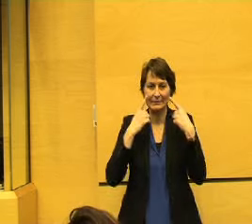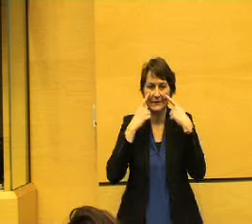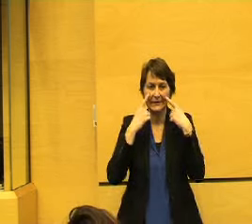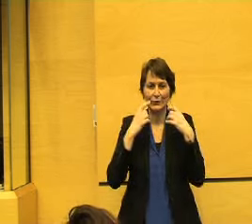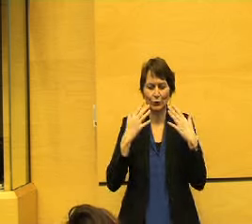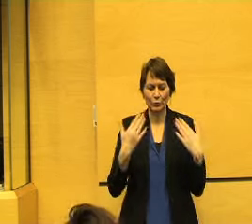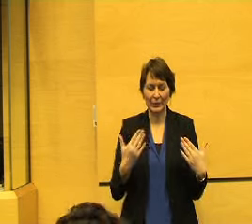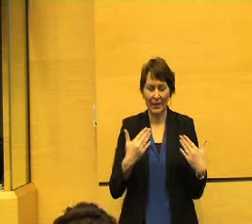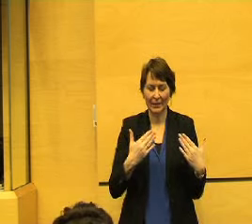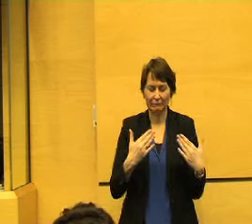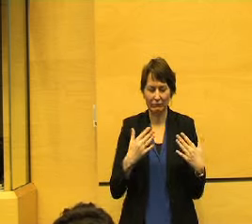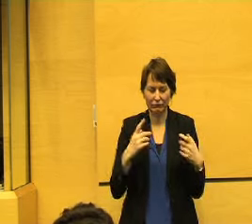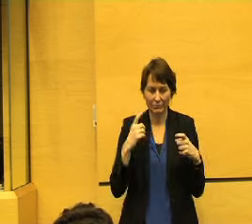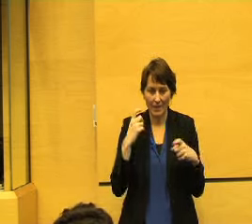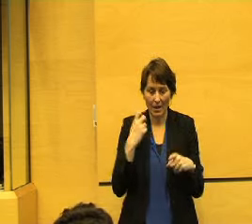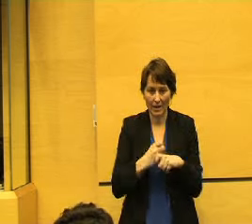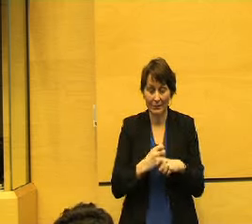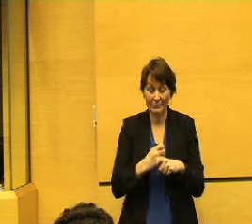Okay.